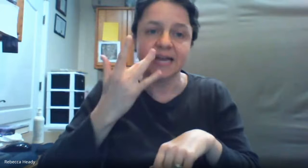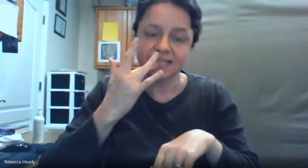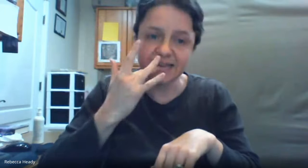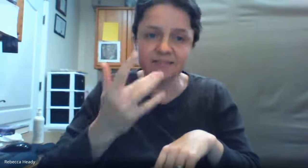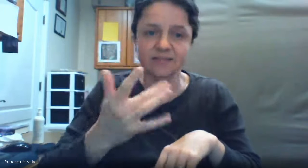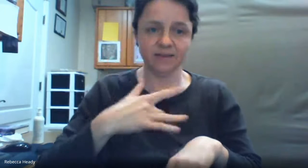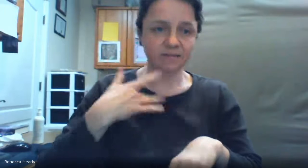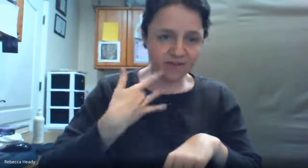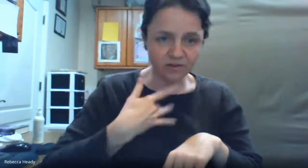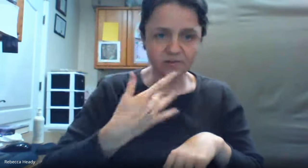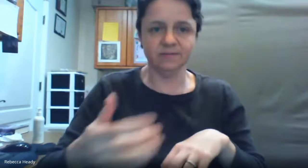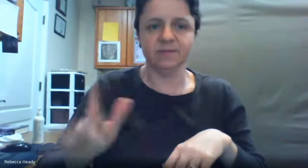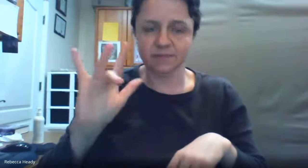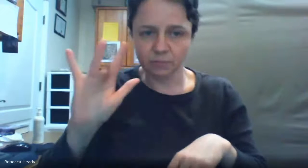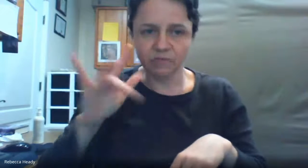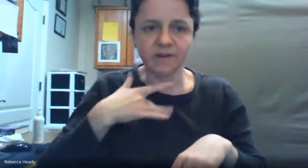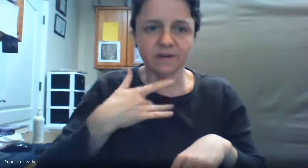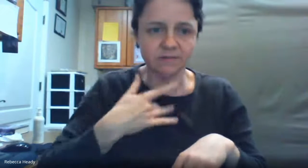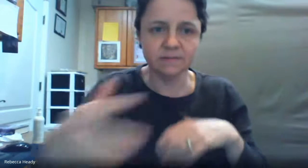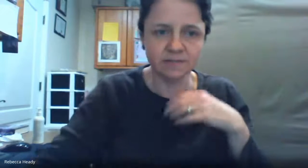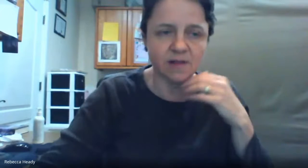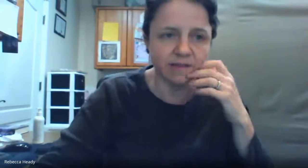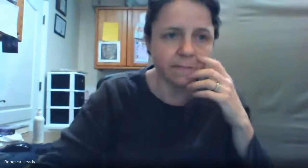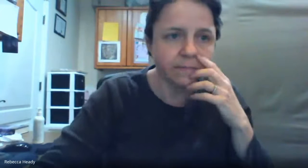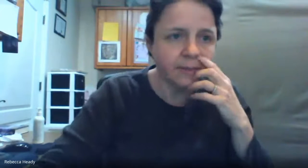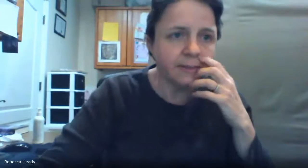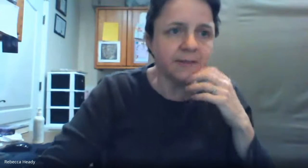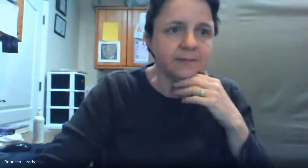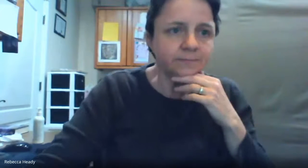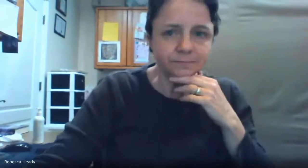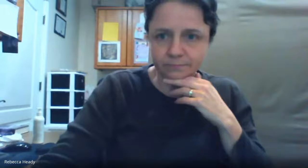and taste and feel. This middle finger does a lot of that.